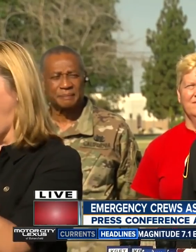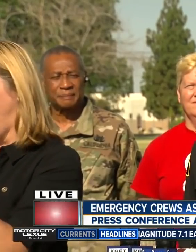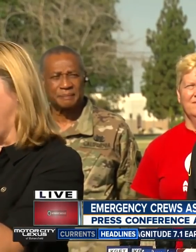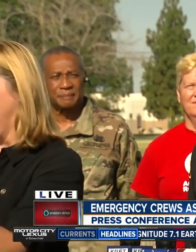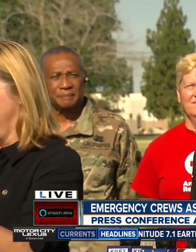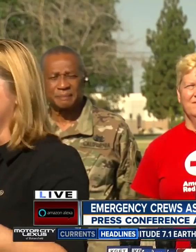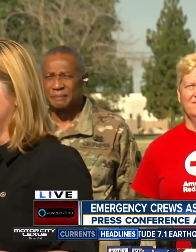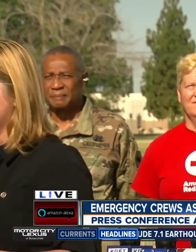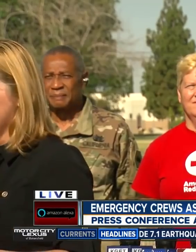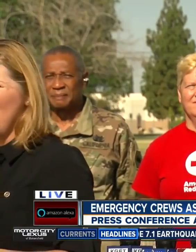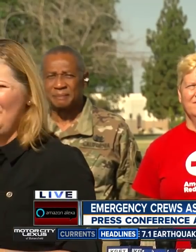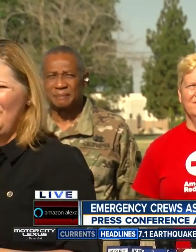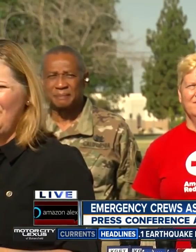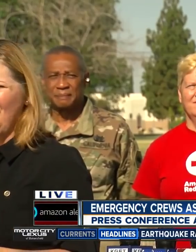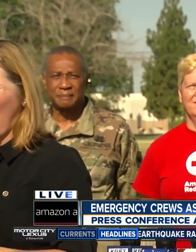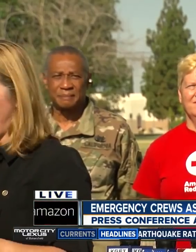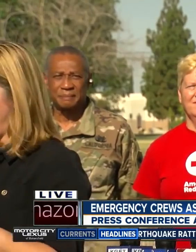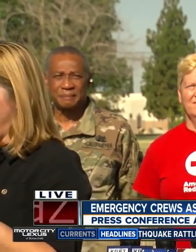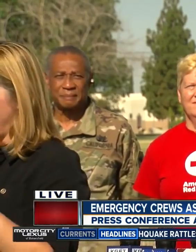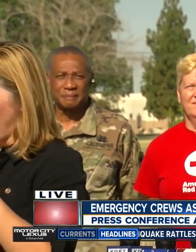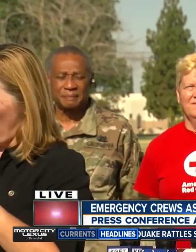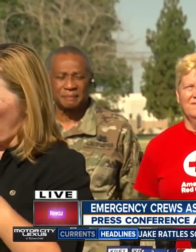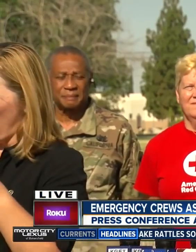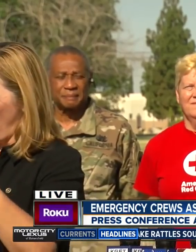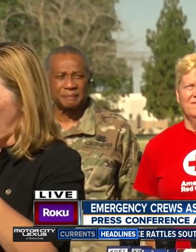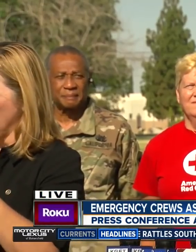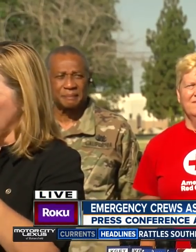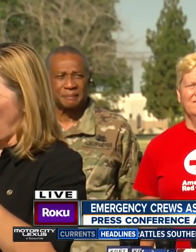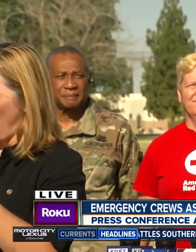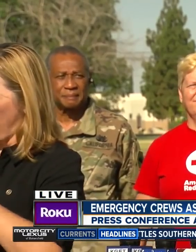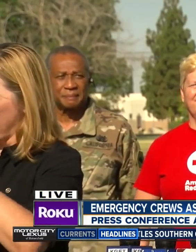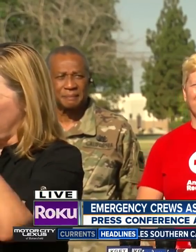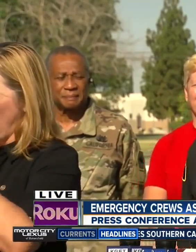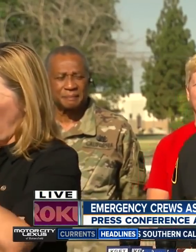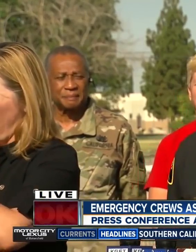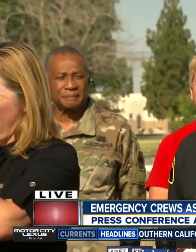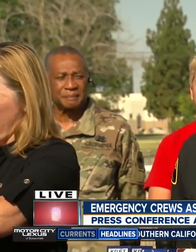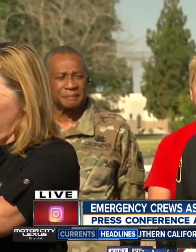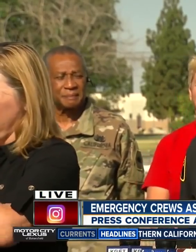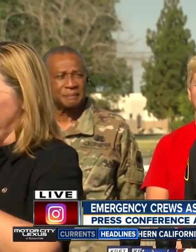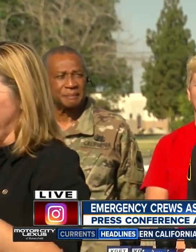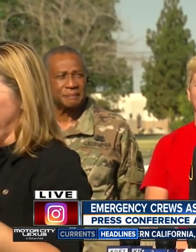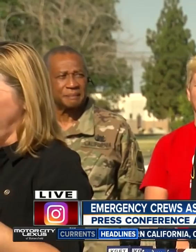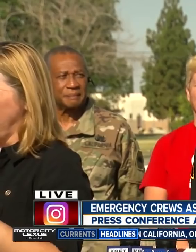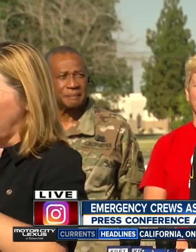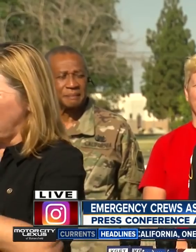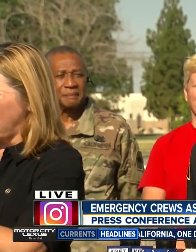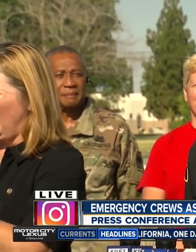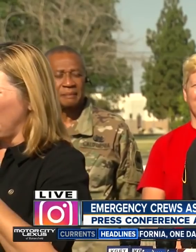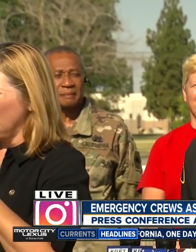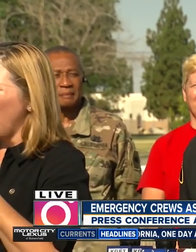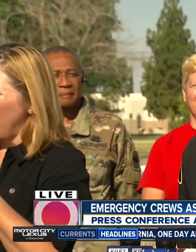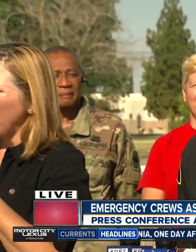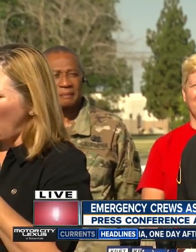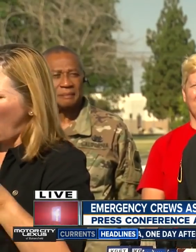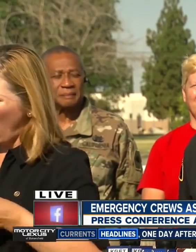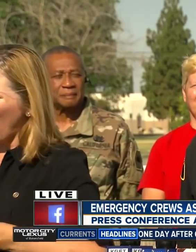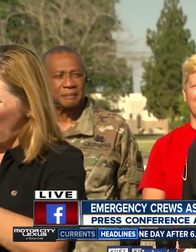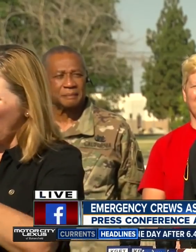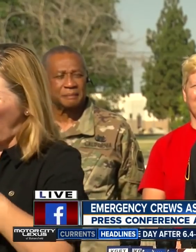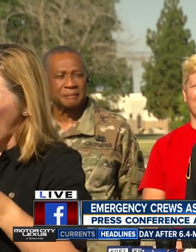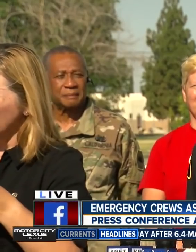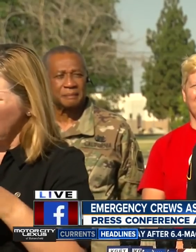Any other questions? Were there any roads or any infrastructure damaged? There are, you know, cracks in roads in